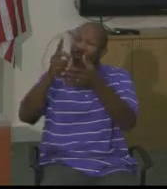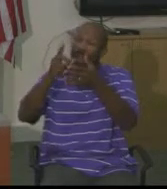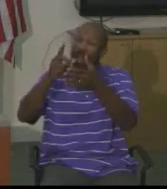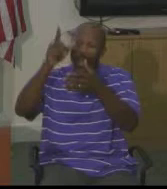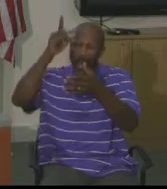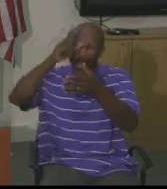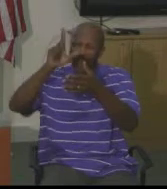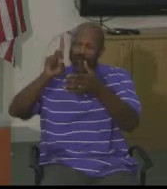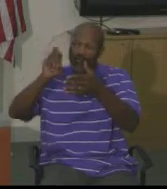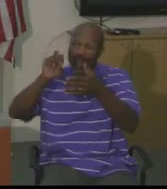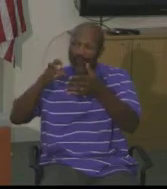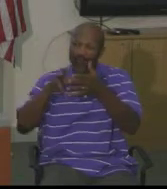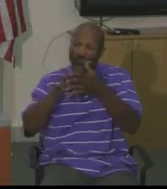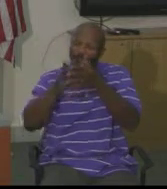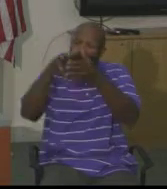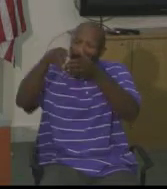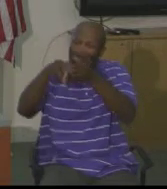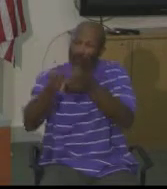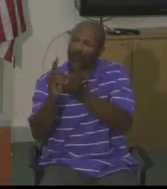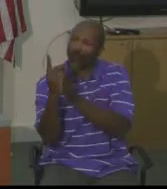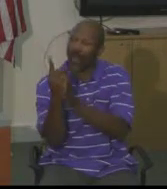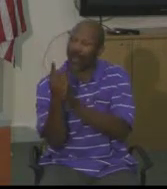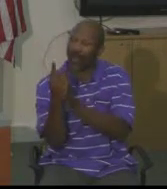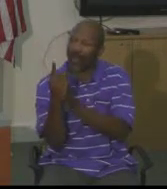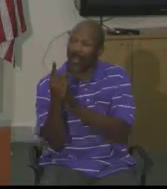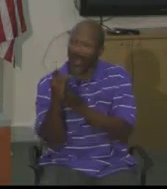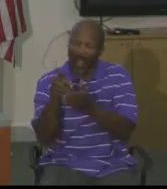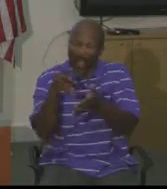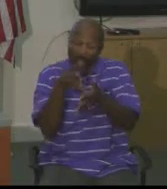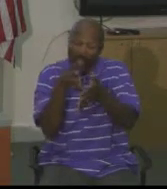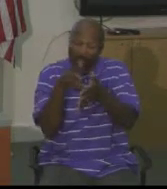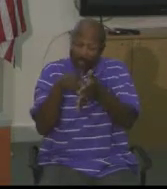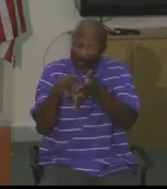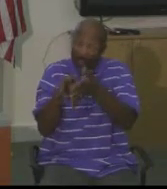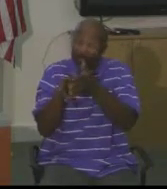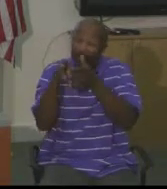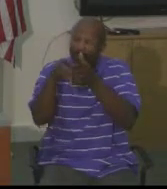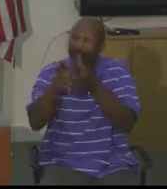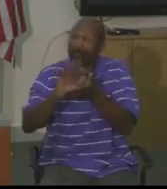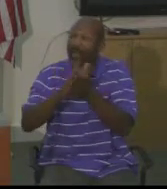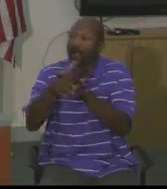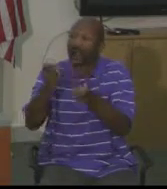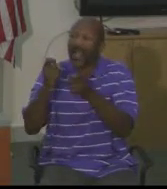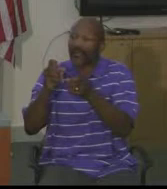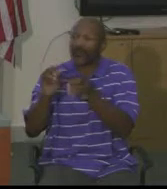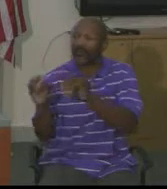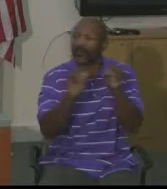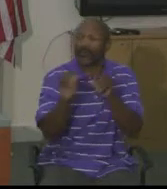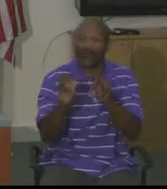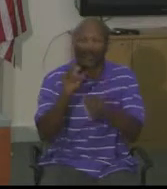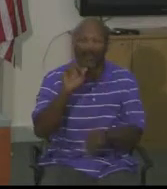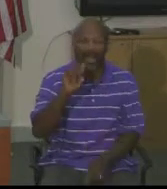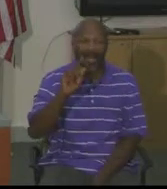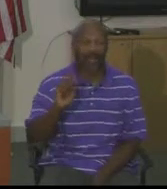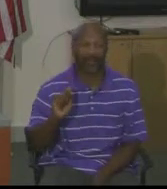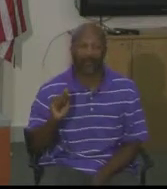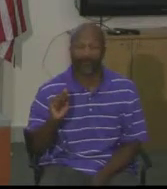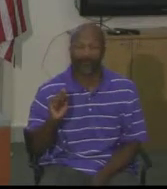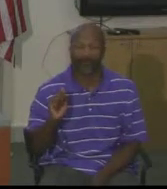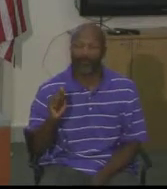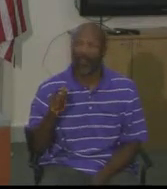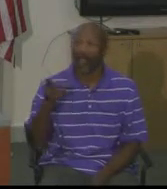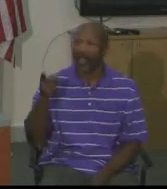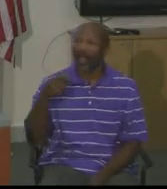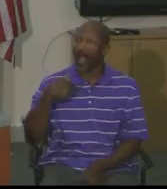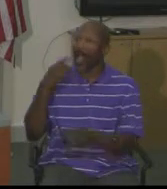drive. And when I combine them together, I get a faster way of transferring data. So I might choose to say I'm